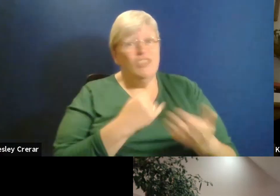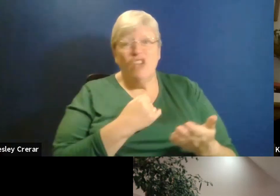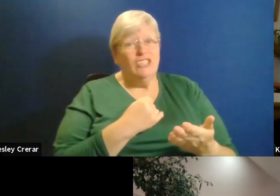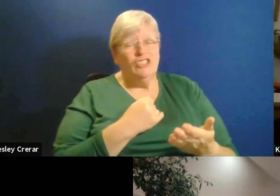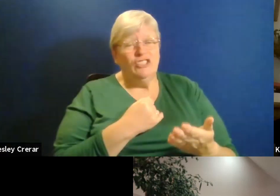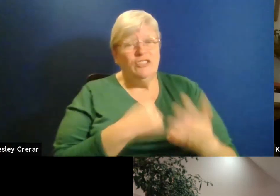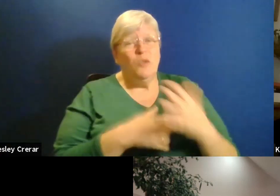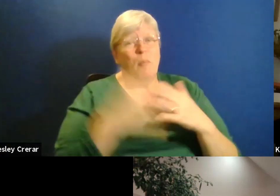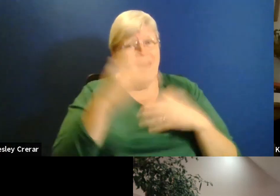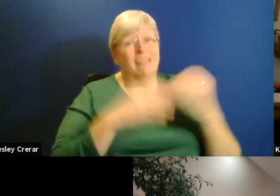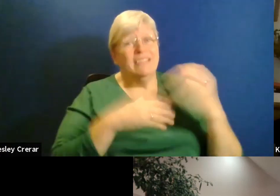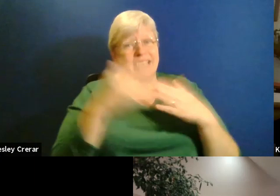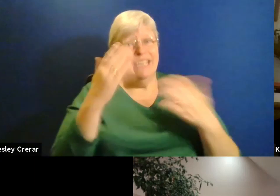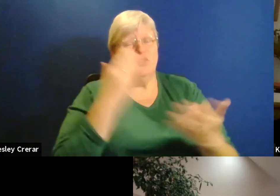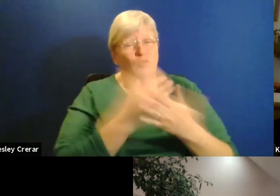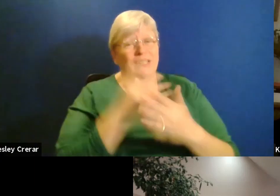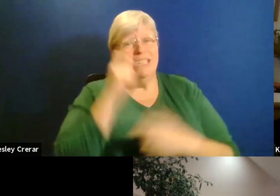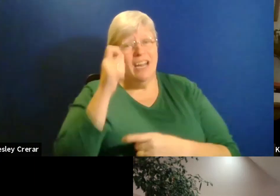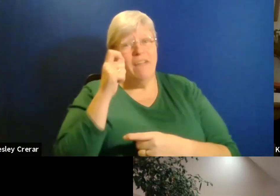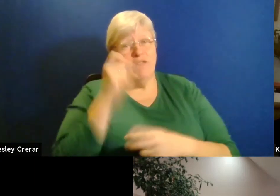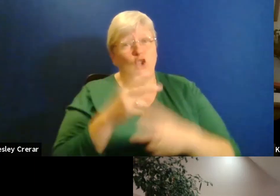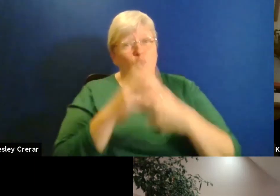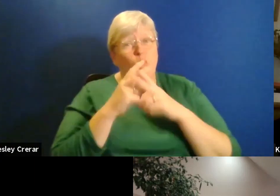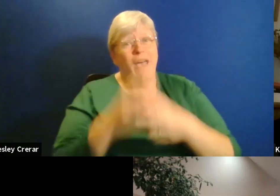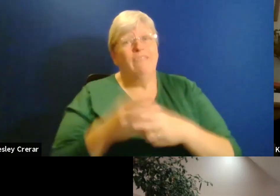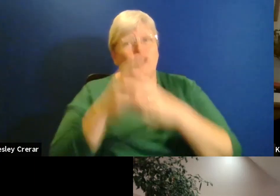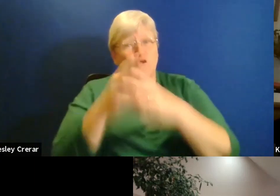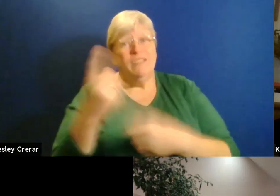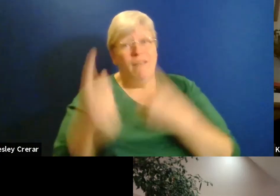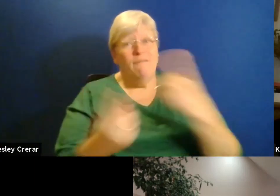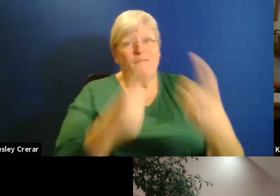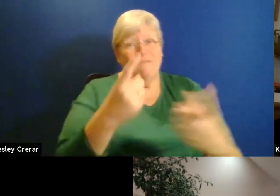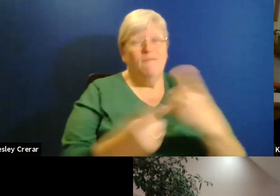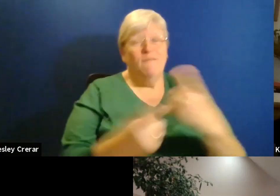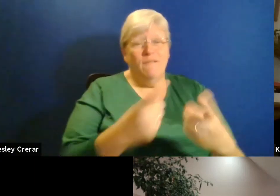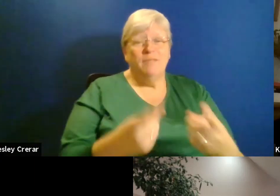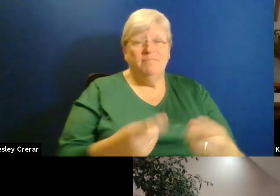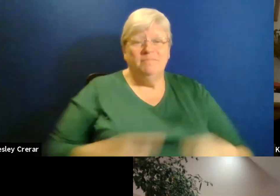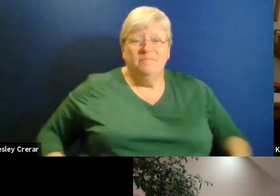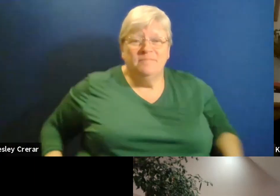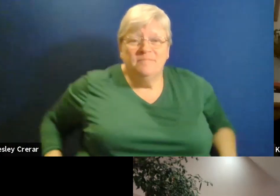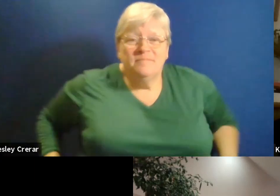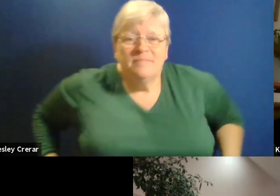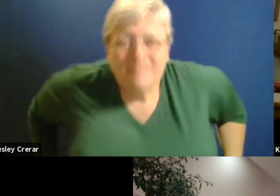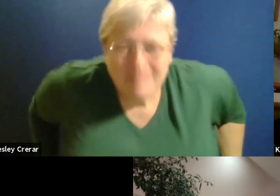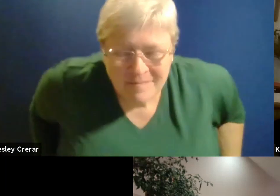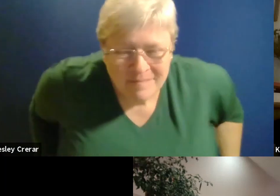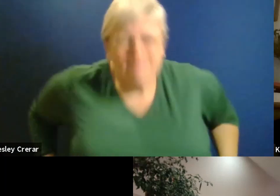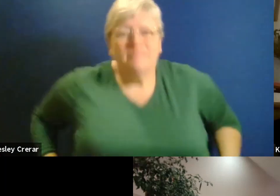build in really careful looking after yourself things to do.